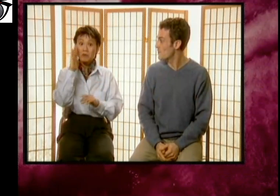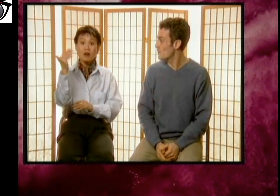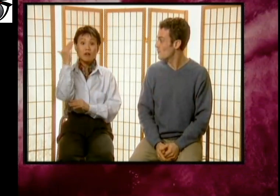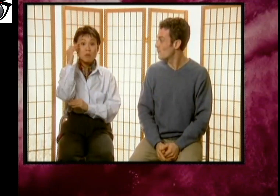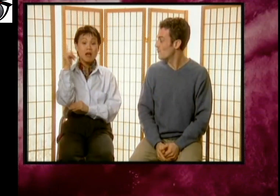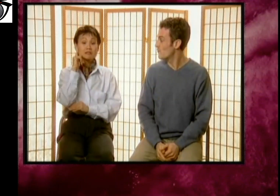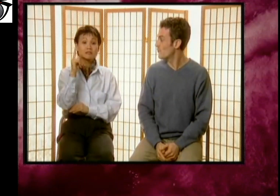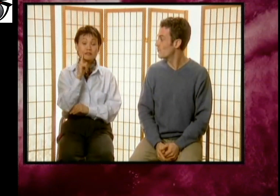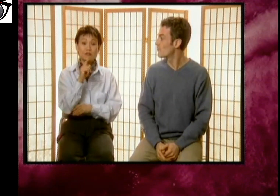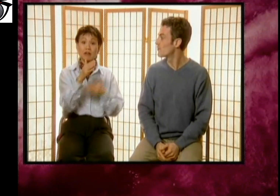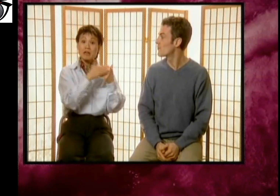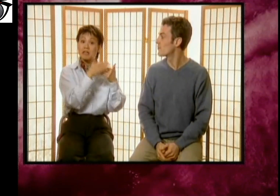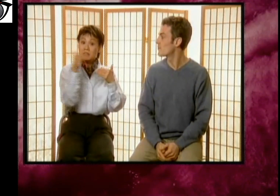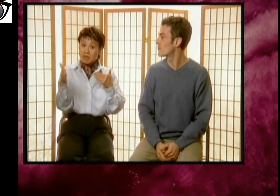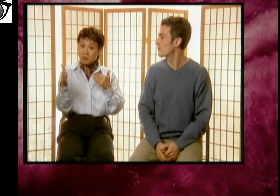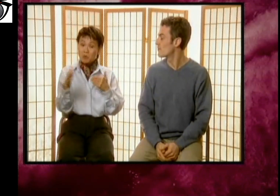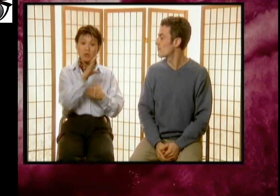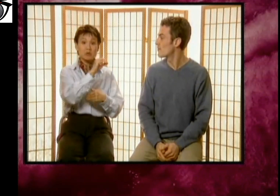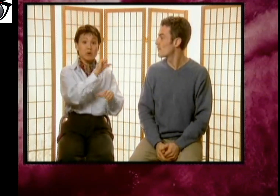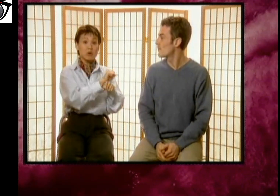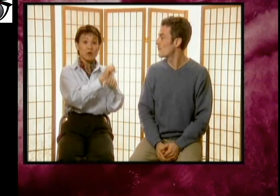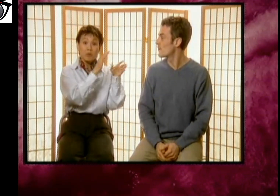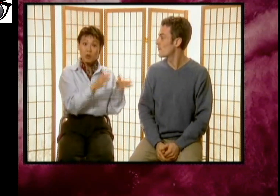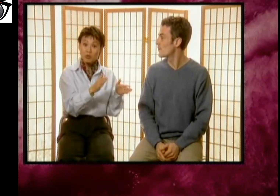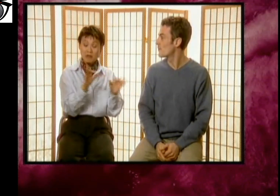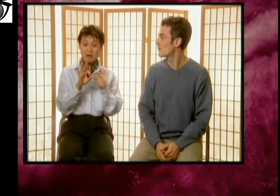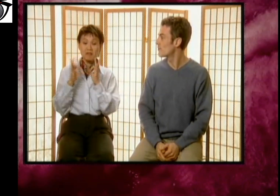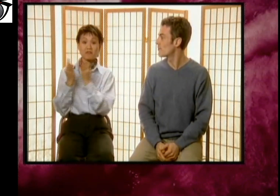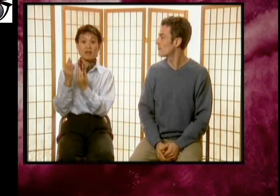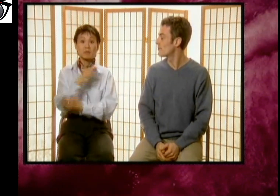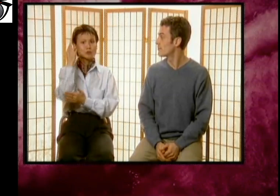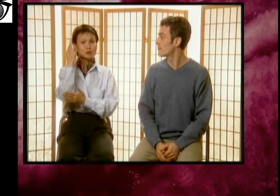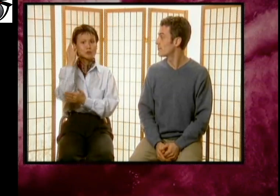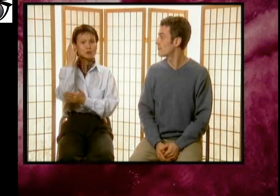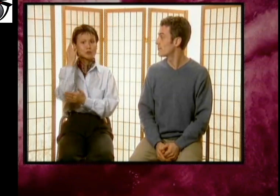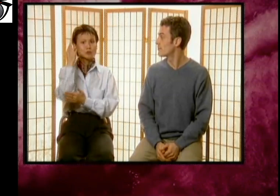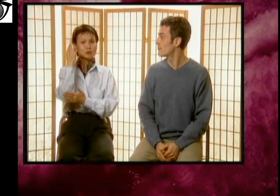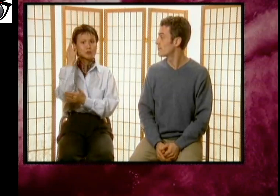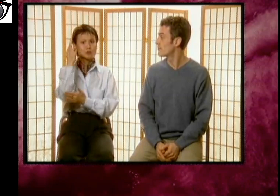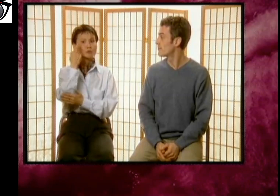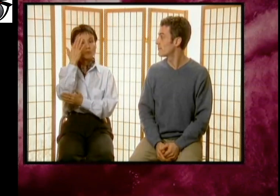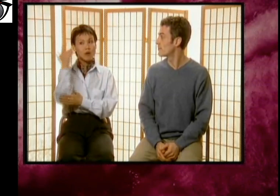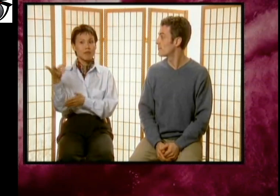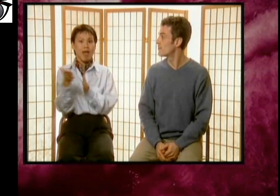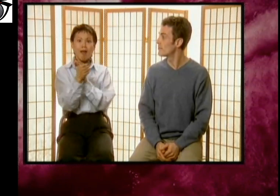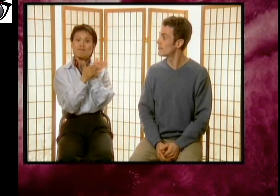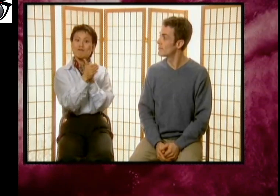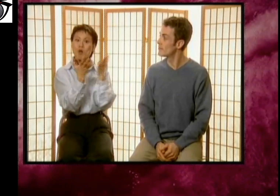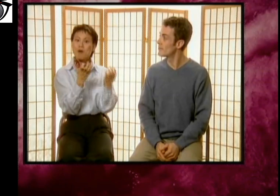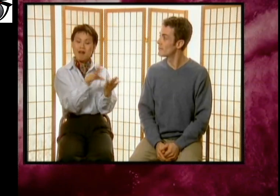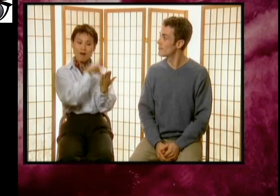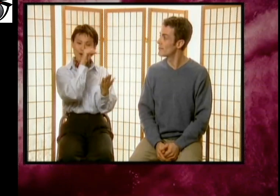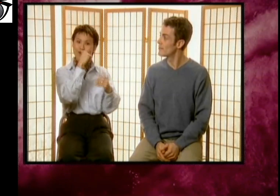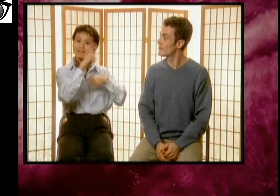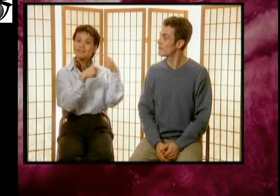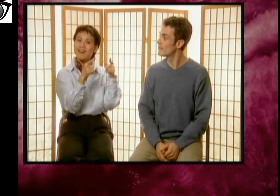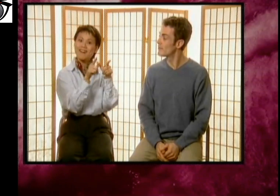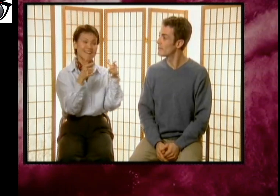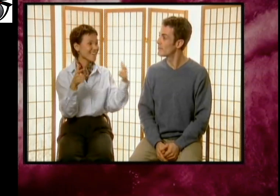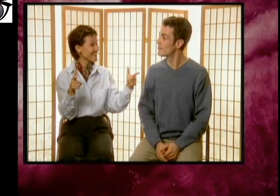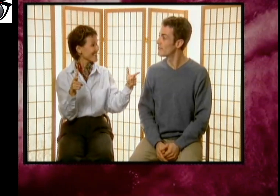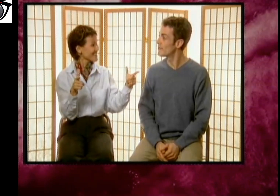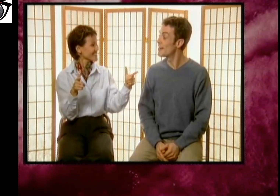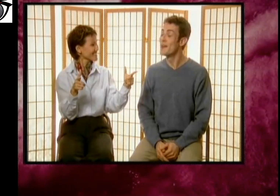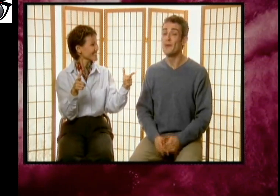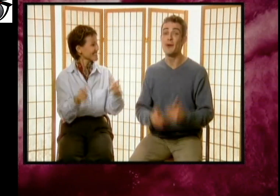Often a hearing person will know a deaf neighbor, co-worker, or family member, and that motivates learning sign